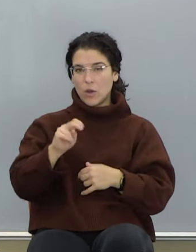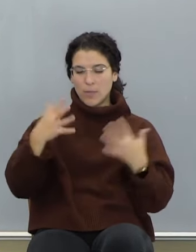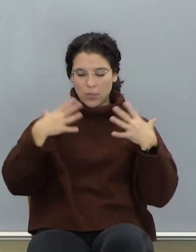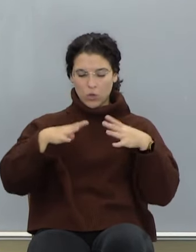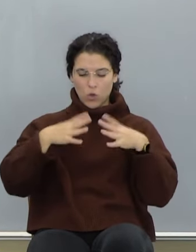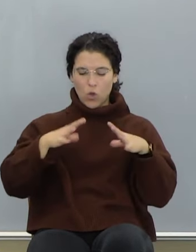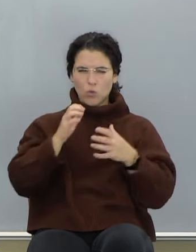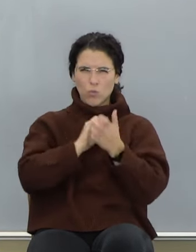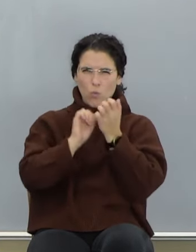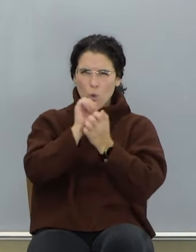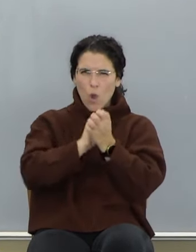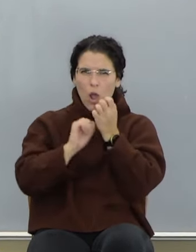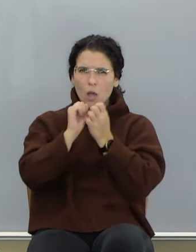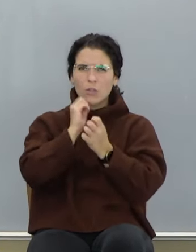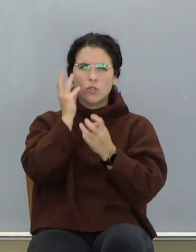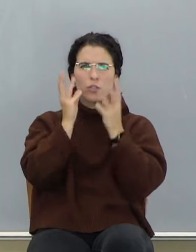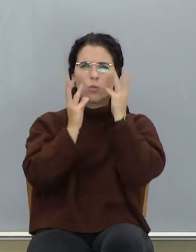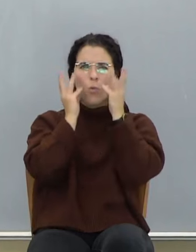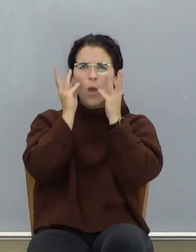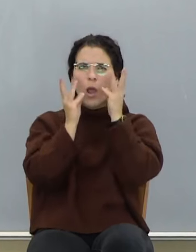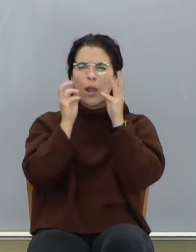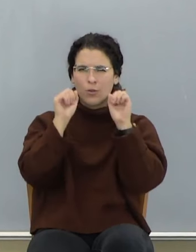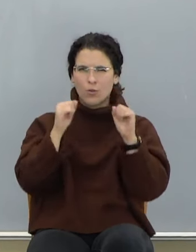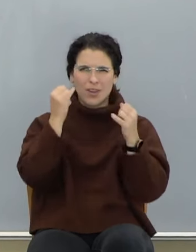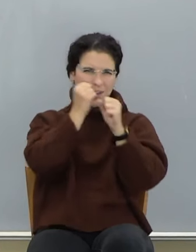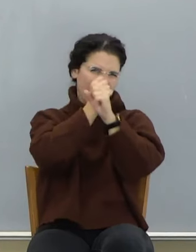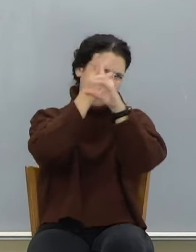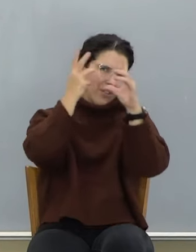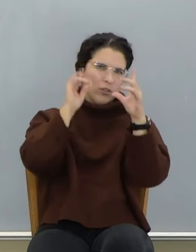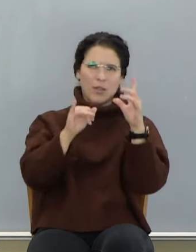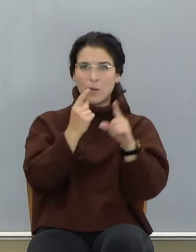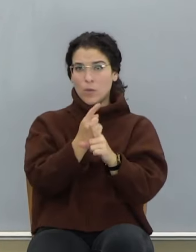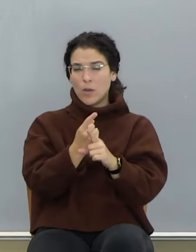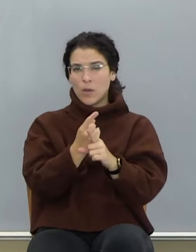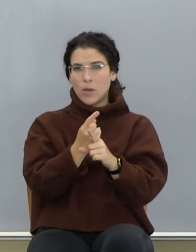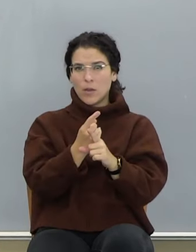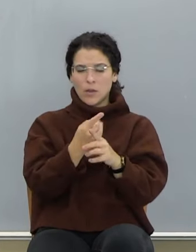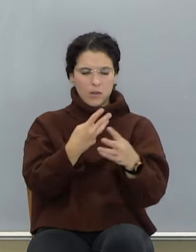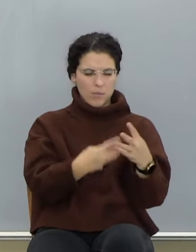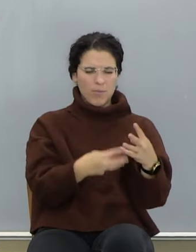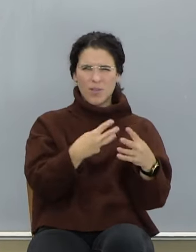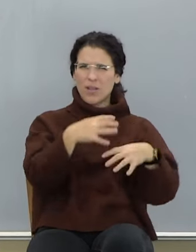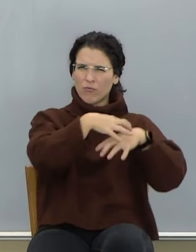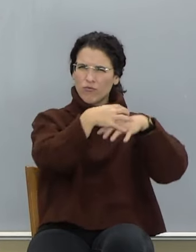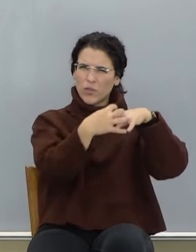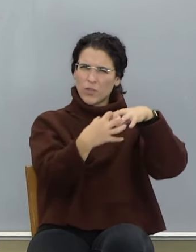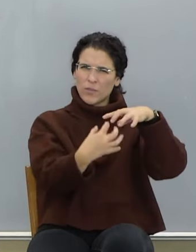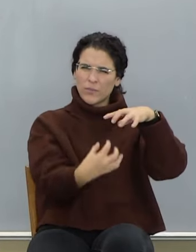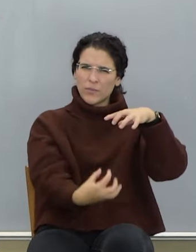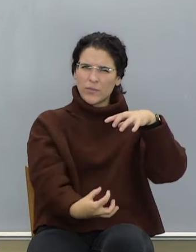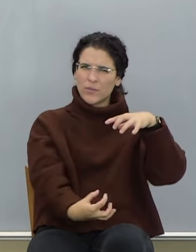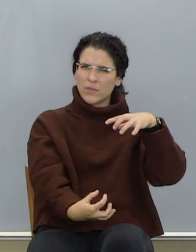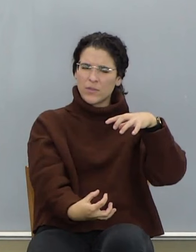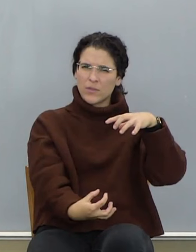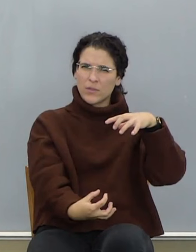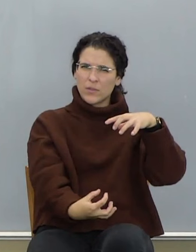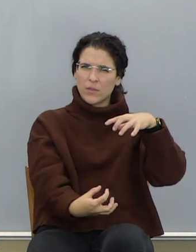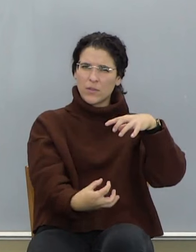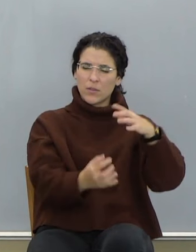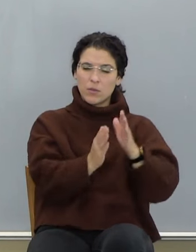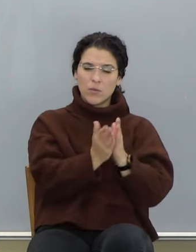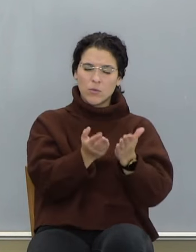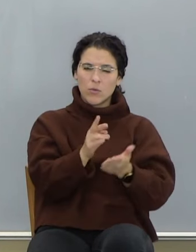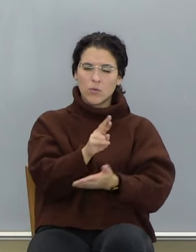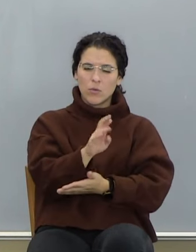in wine. And you can envision that, right? The blood of grapes. You know what the book of